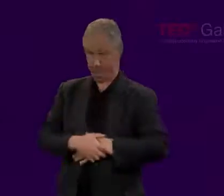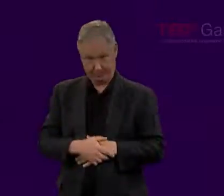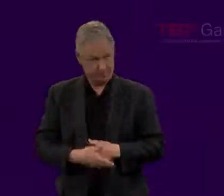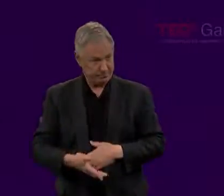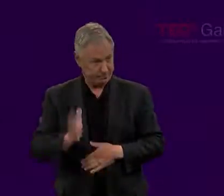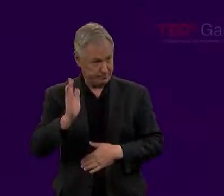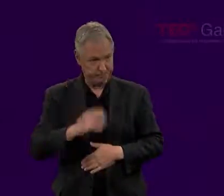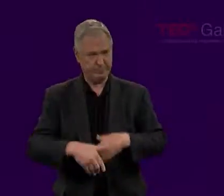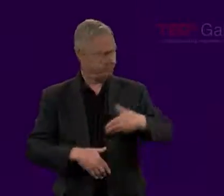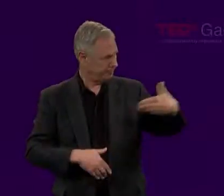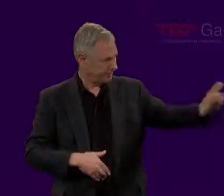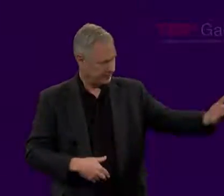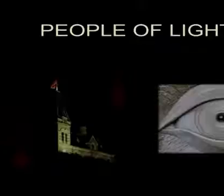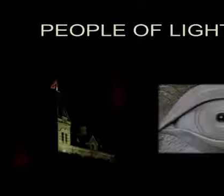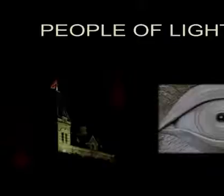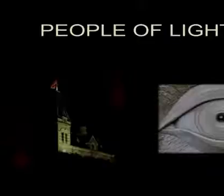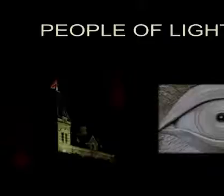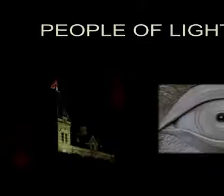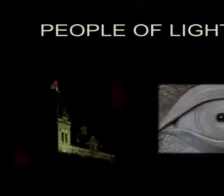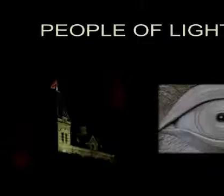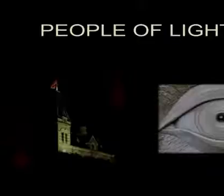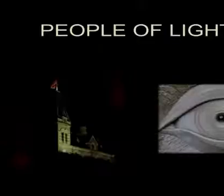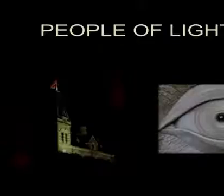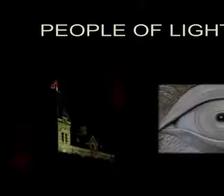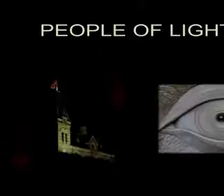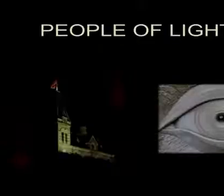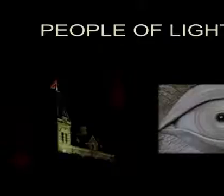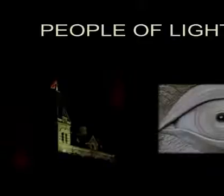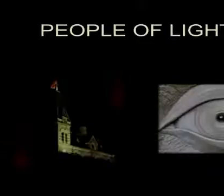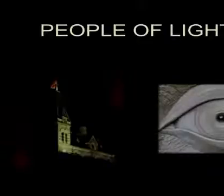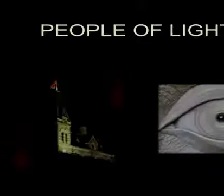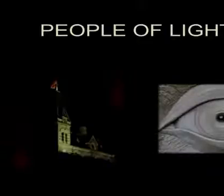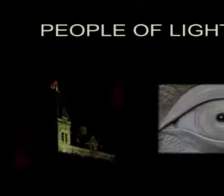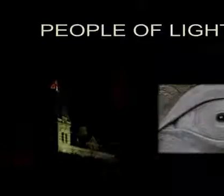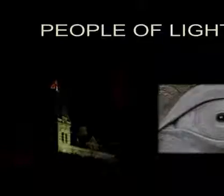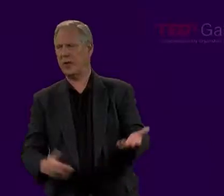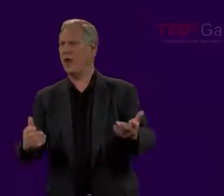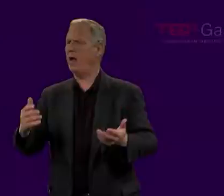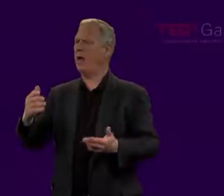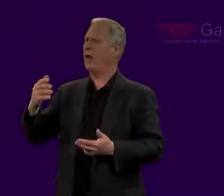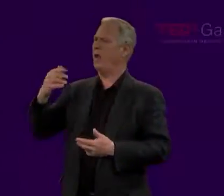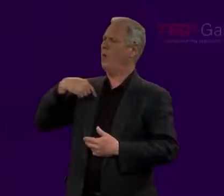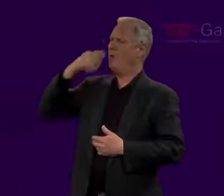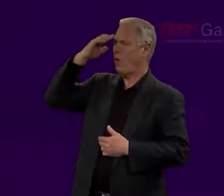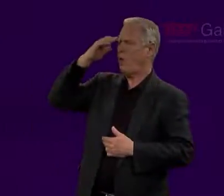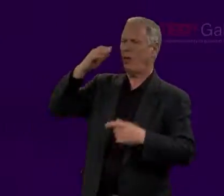And then I'm going to talk about light at night. So people of light.